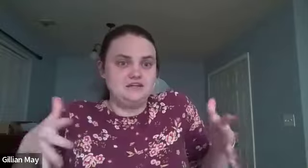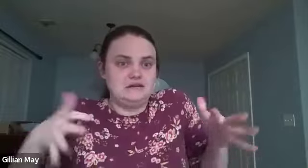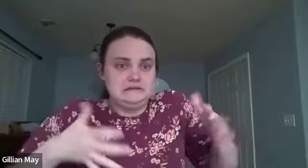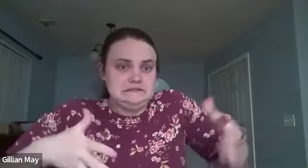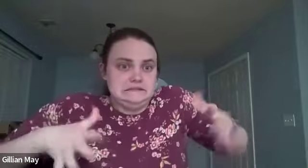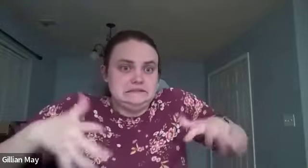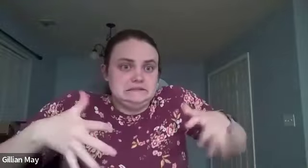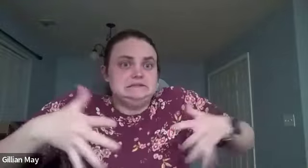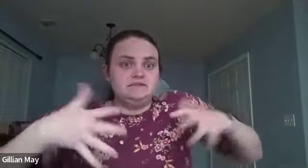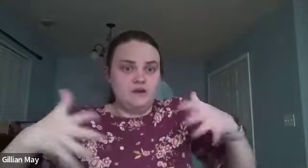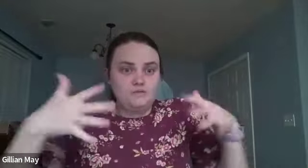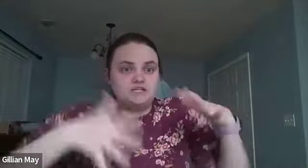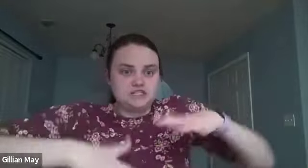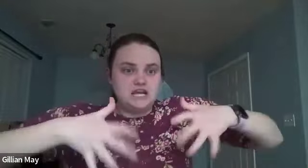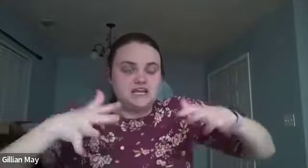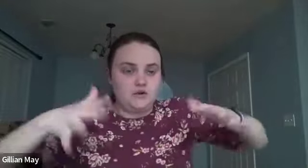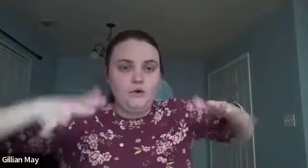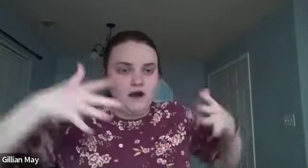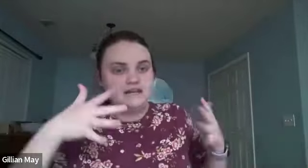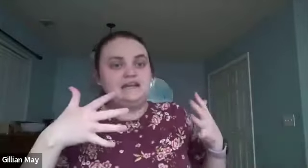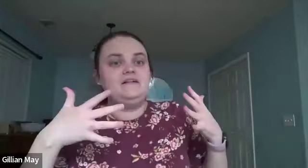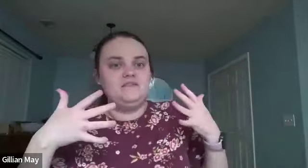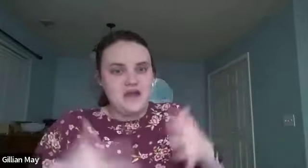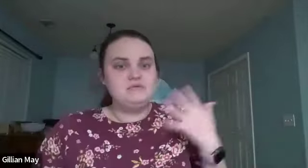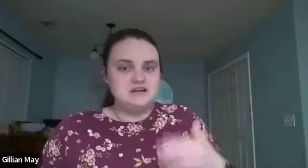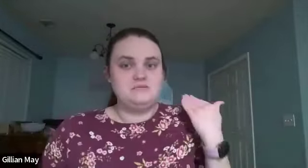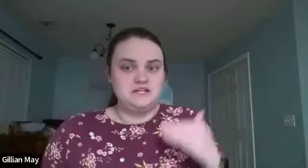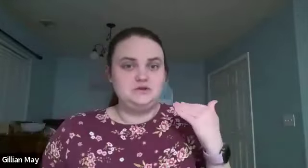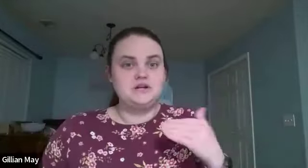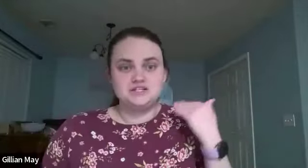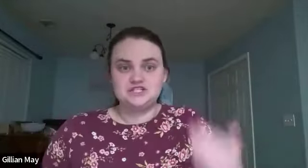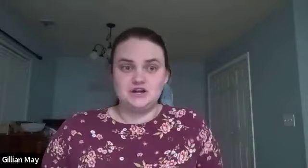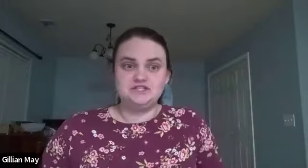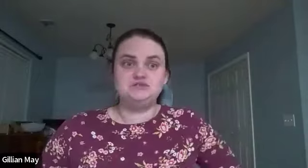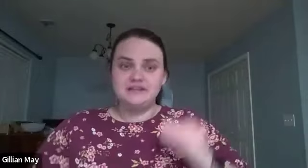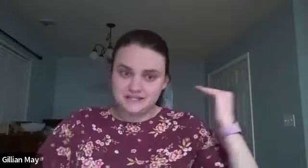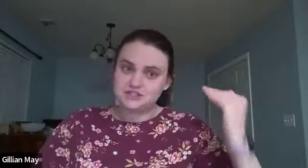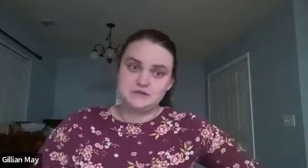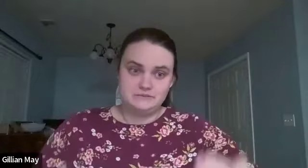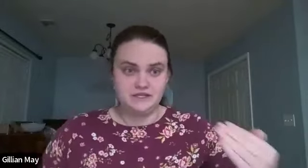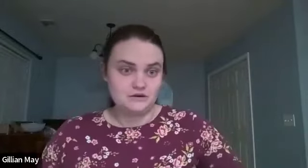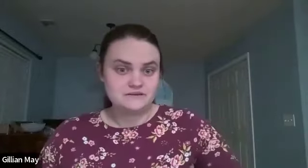get, like almost like shaking your whole body, that would tell them like you are not just nervous, you are like extremely